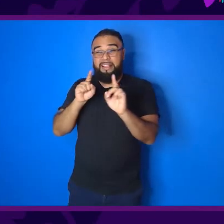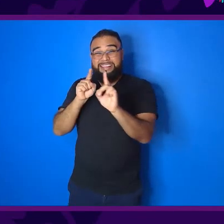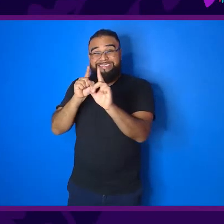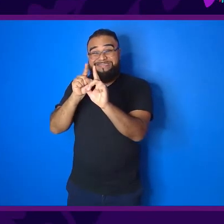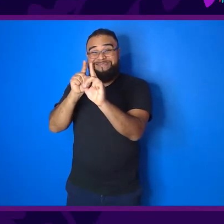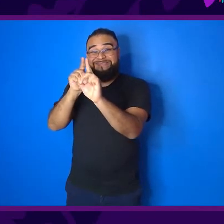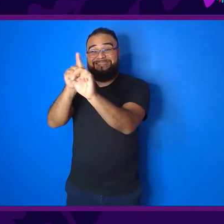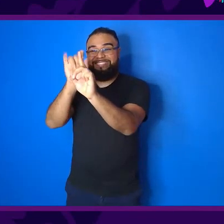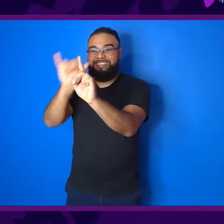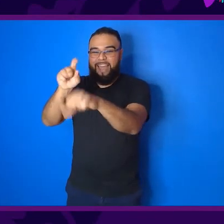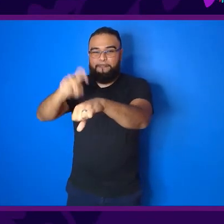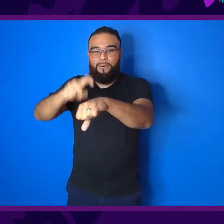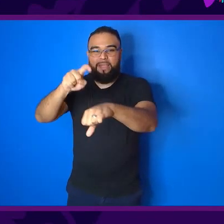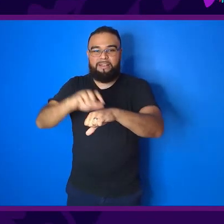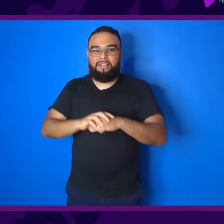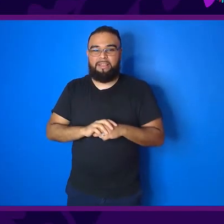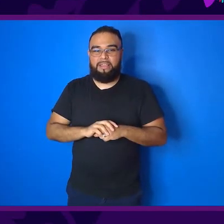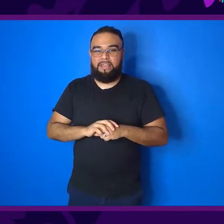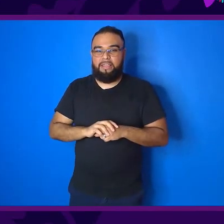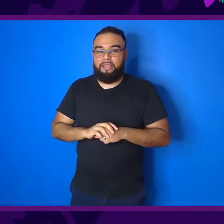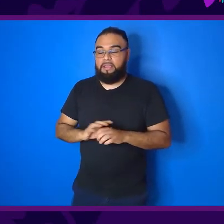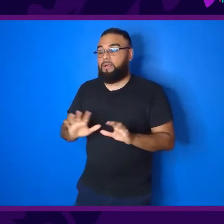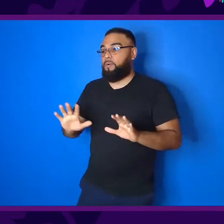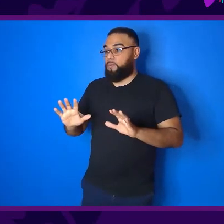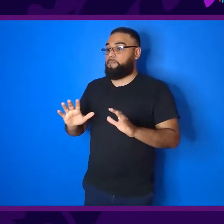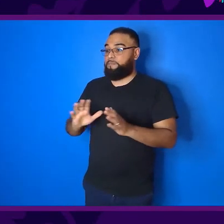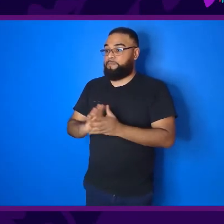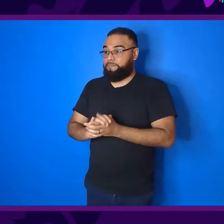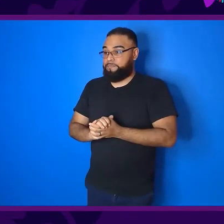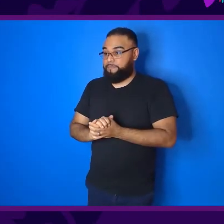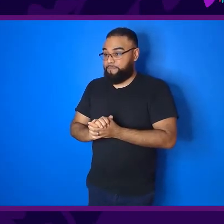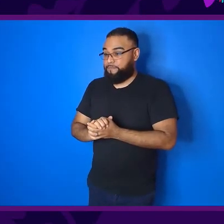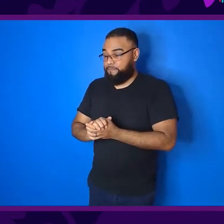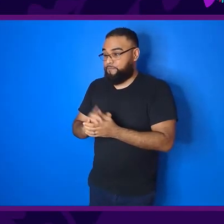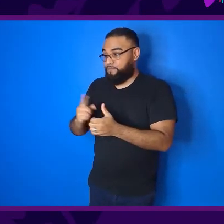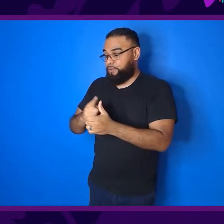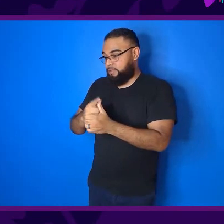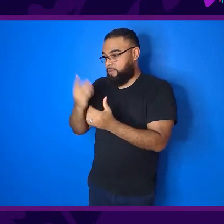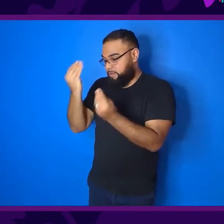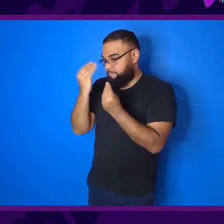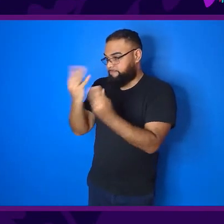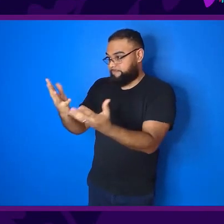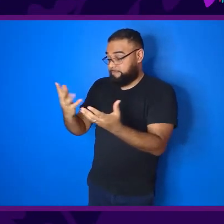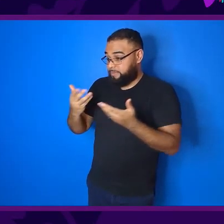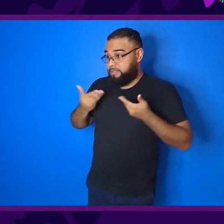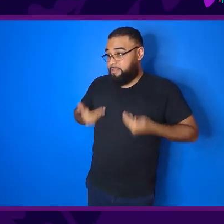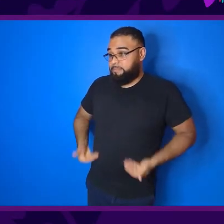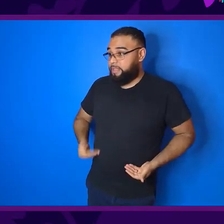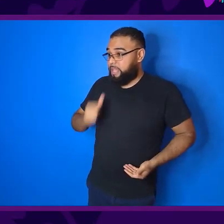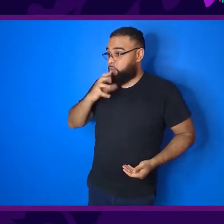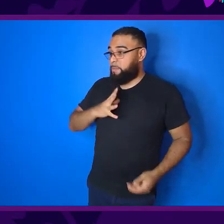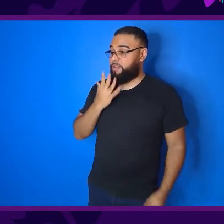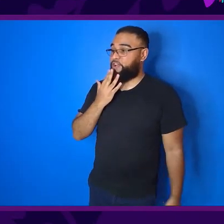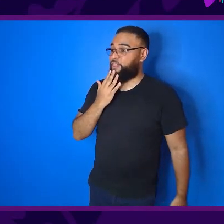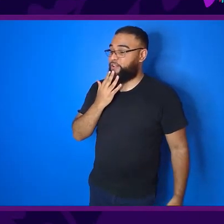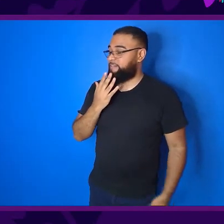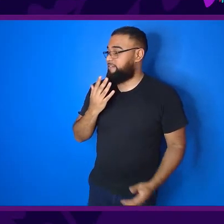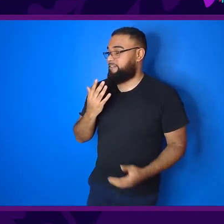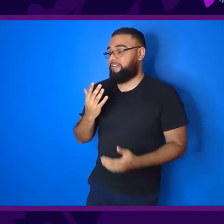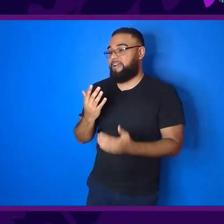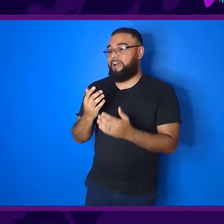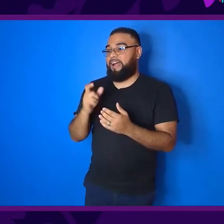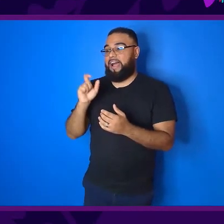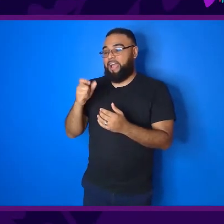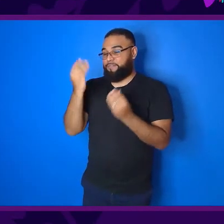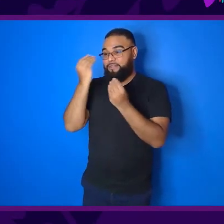all, Dolores has done the work. Let me say, as a person, as a woman of color, I have to say that both of you, it